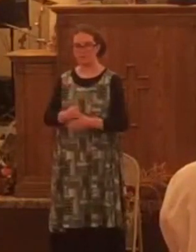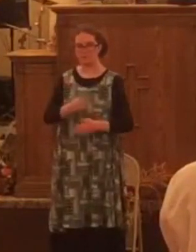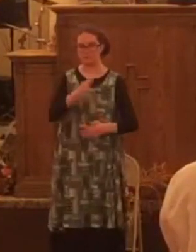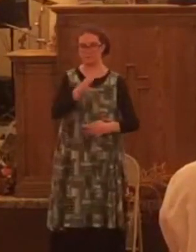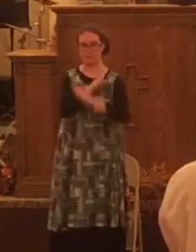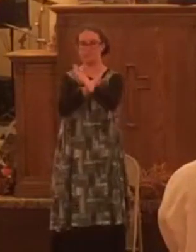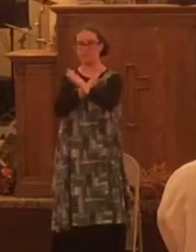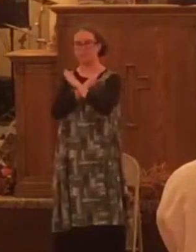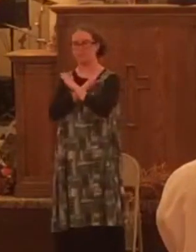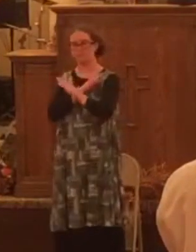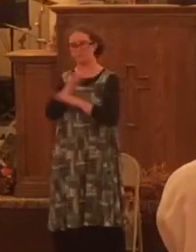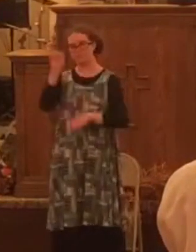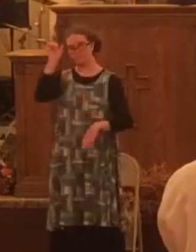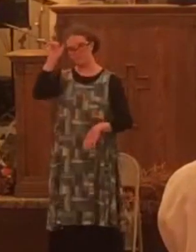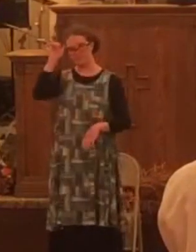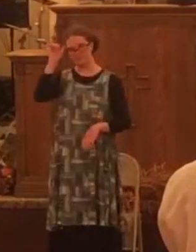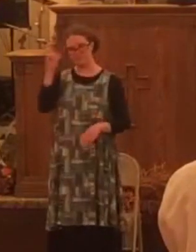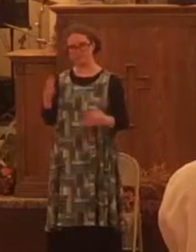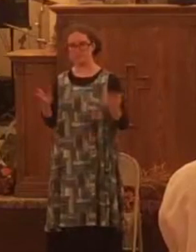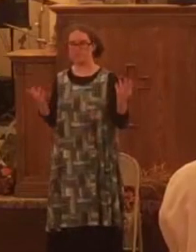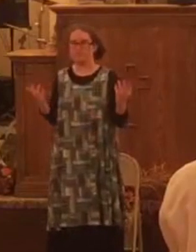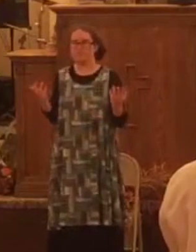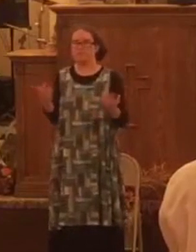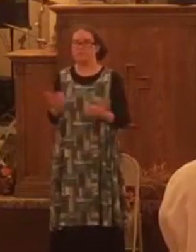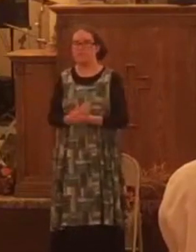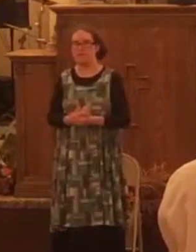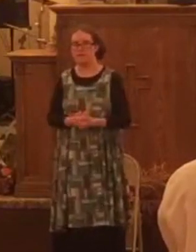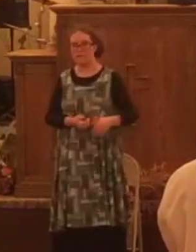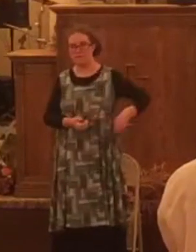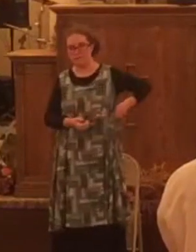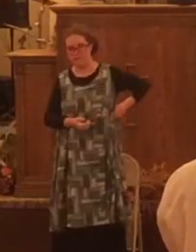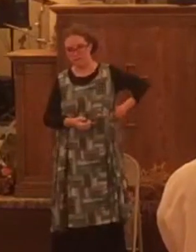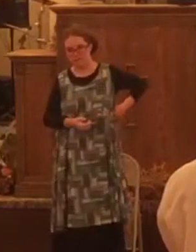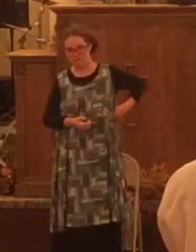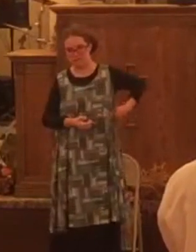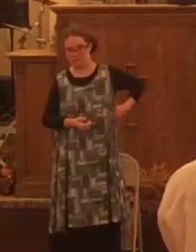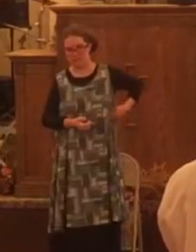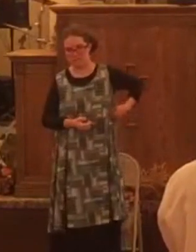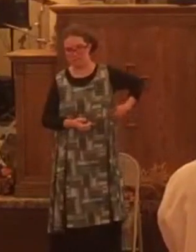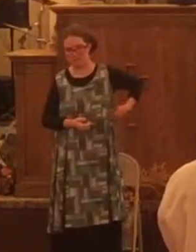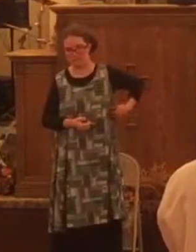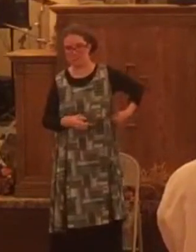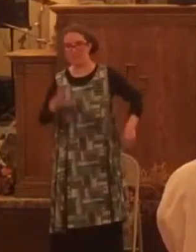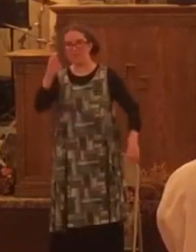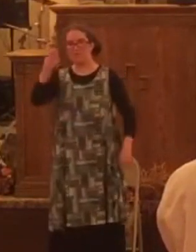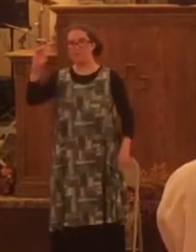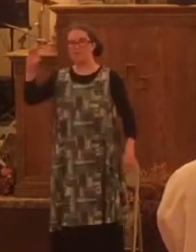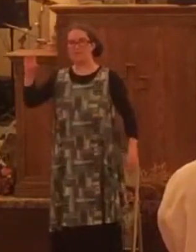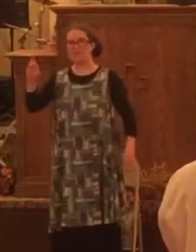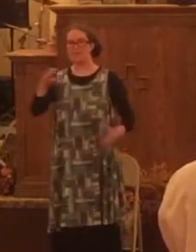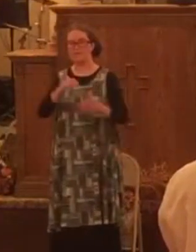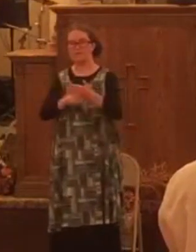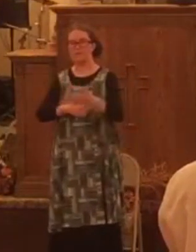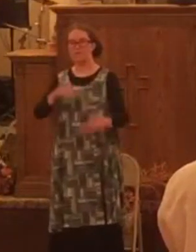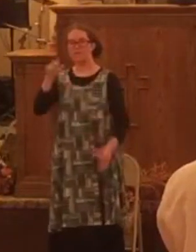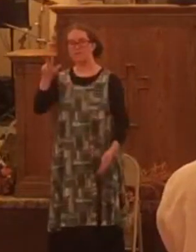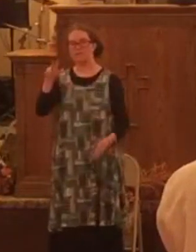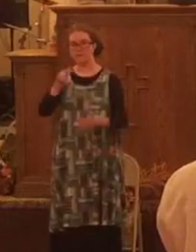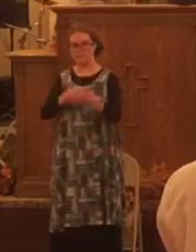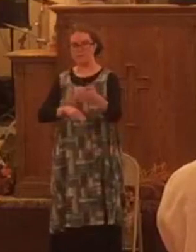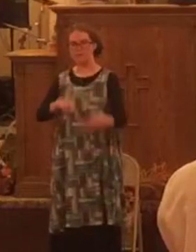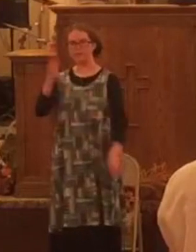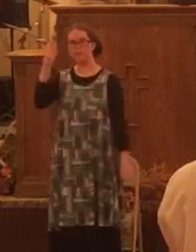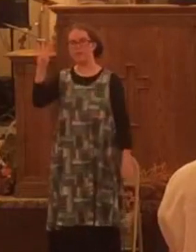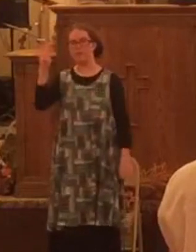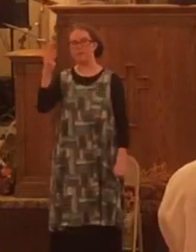and amen. Any other wildlife that amen. Might be out there. Praise God. Ecclesiastes chapter 3 verse